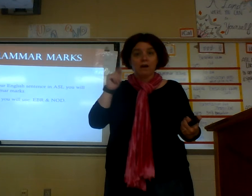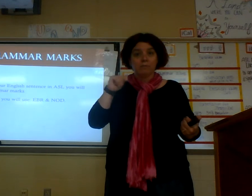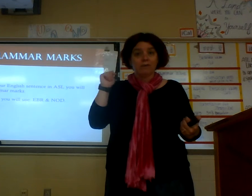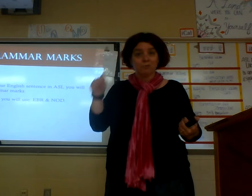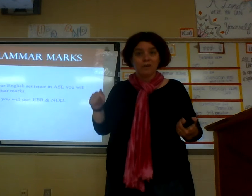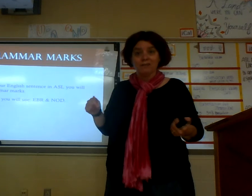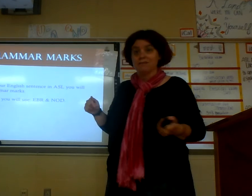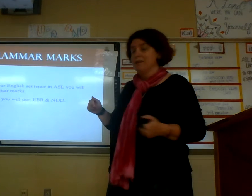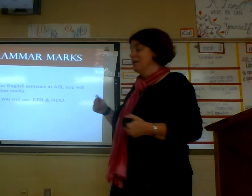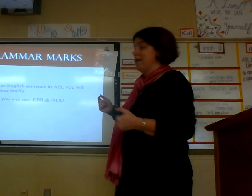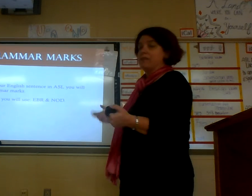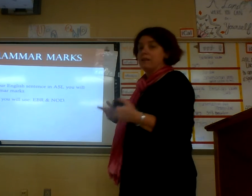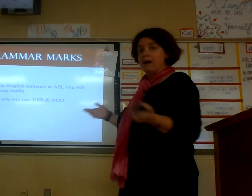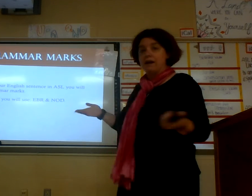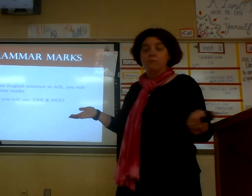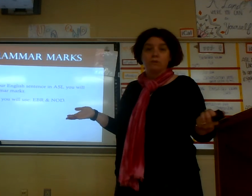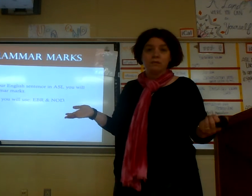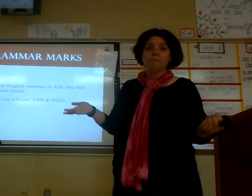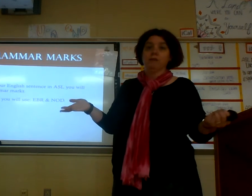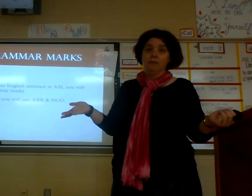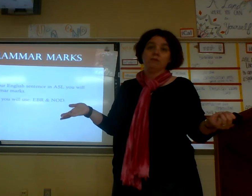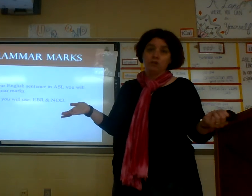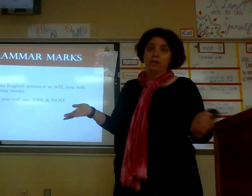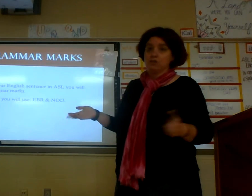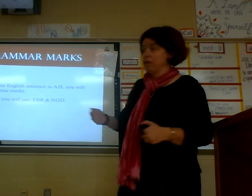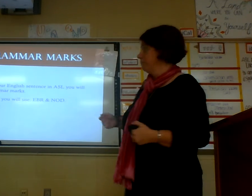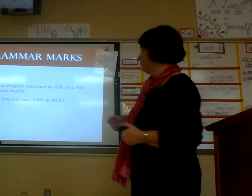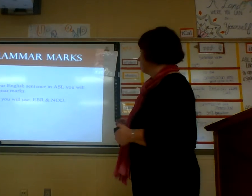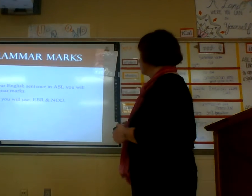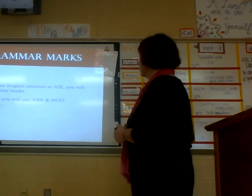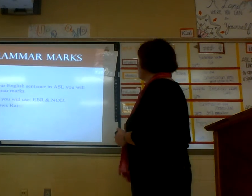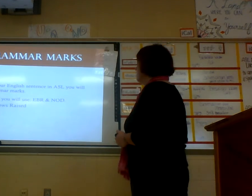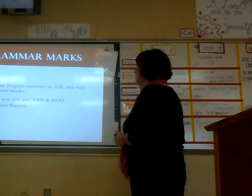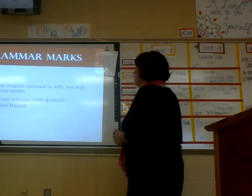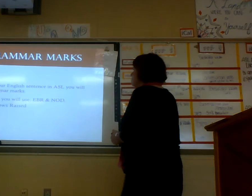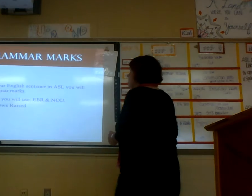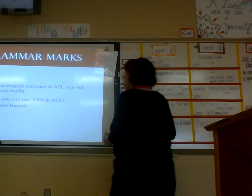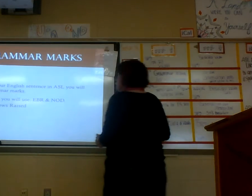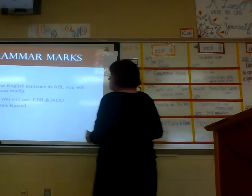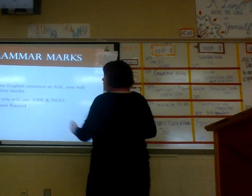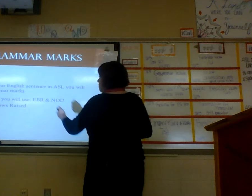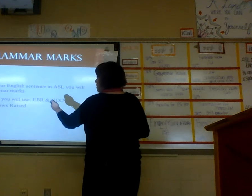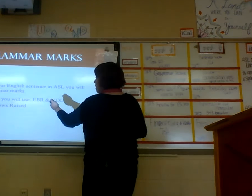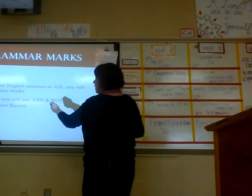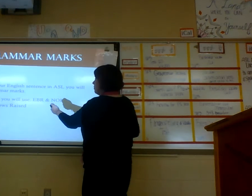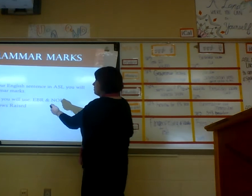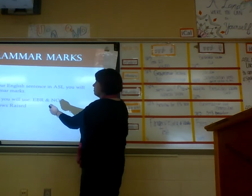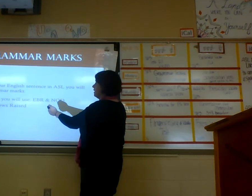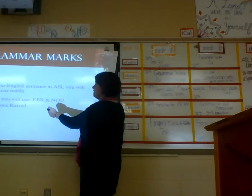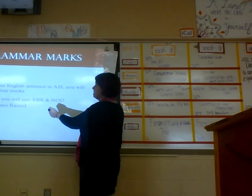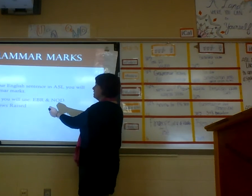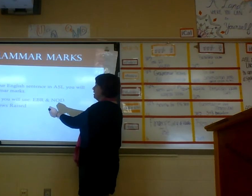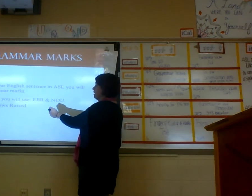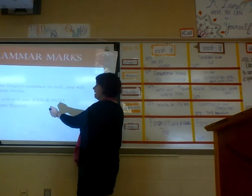eyebrows raised. And then nod, what does nod mean? It means you nod your head. So there it is, EBR, eyebrows raised, and nod.